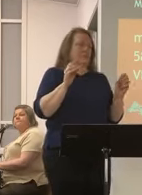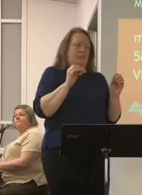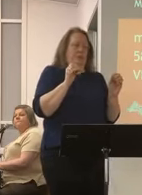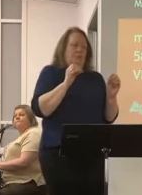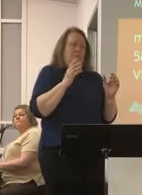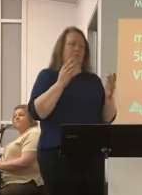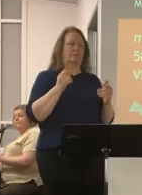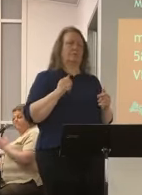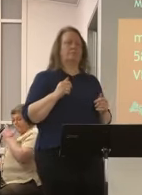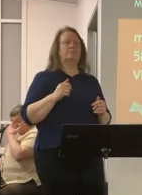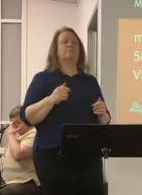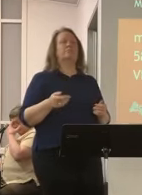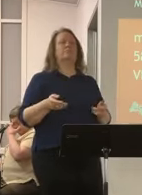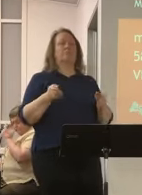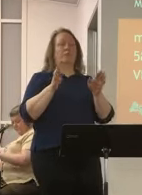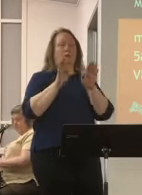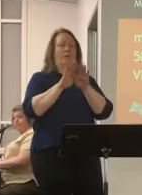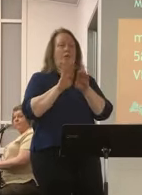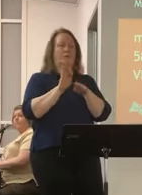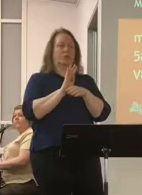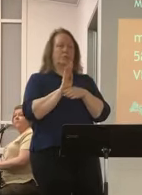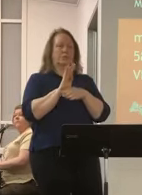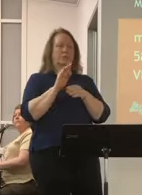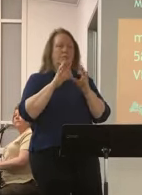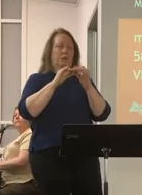a motion to close the business meeting?